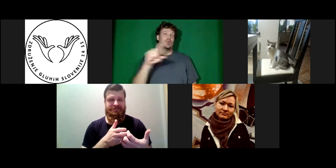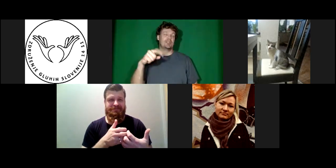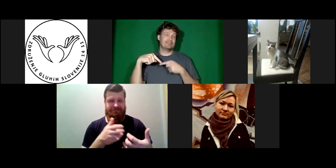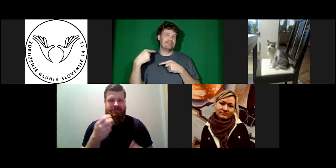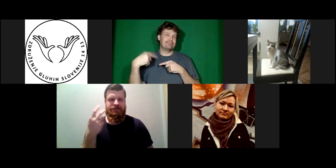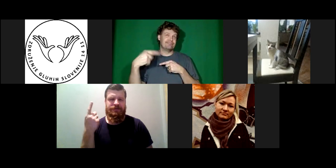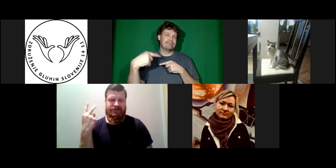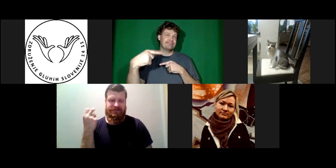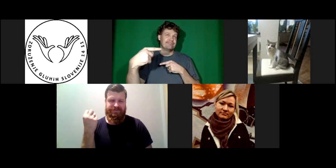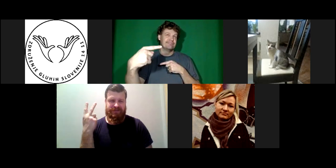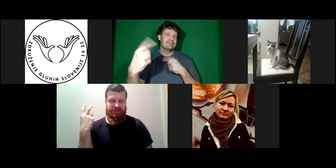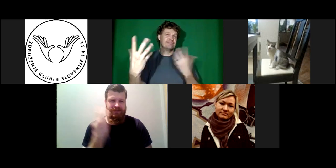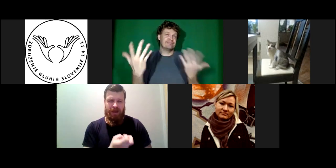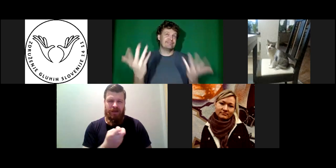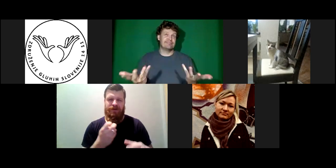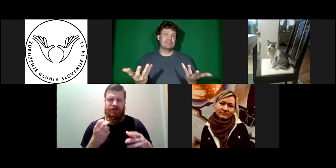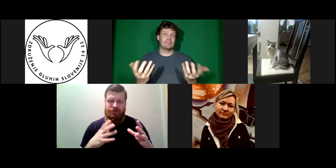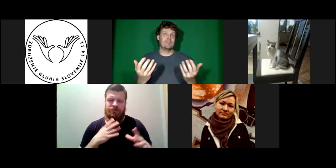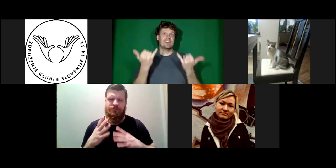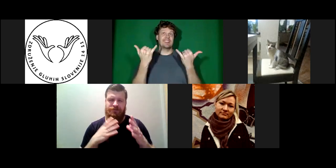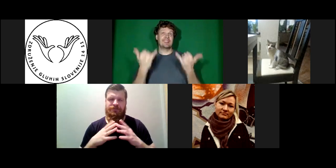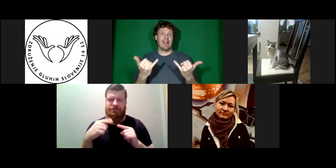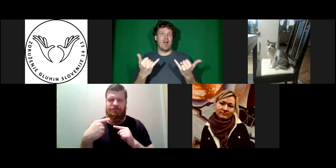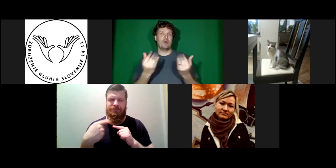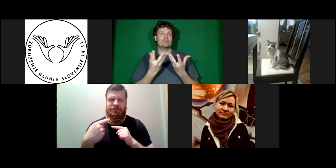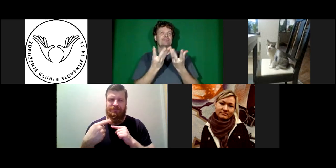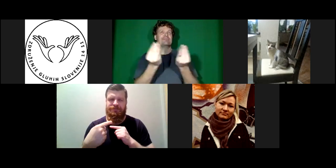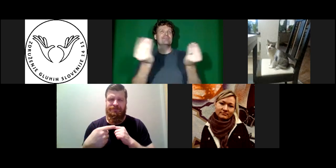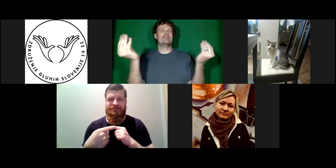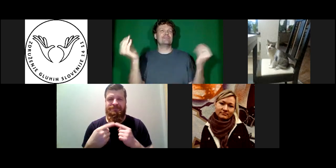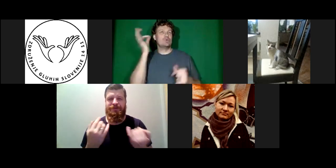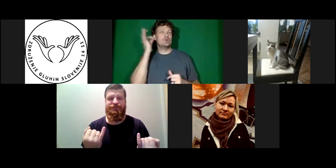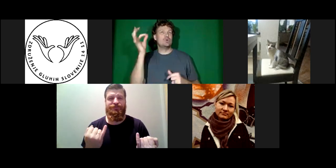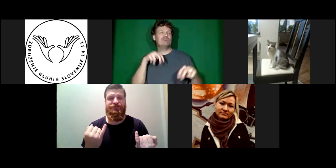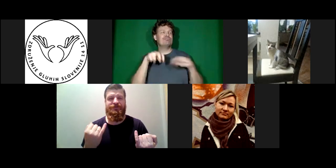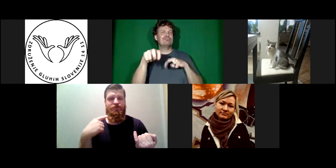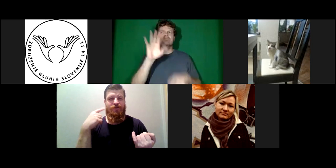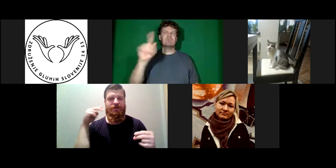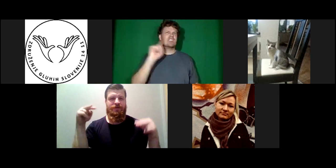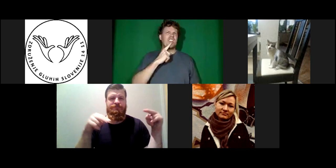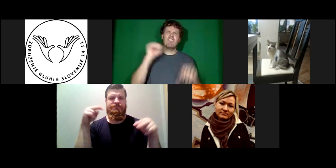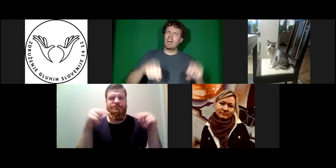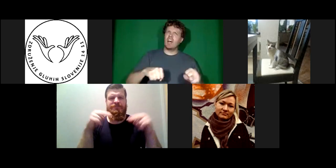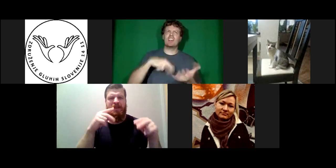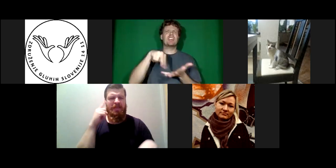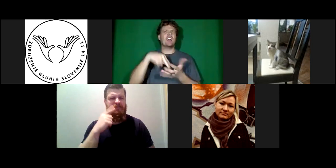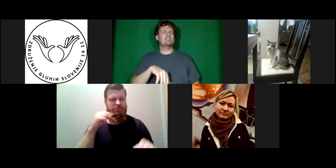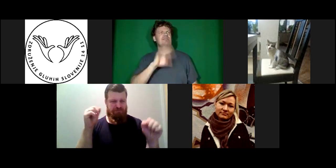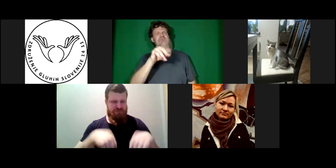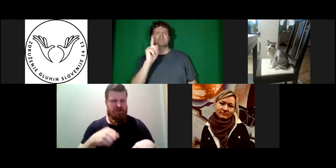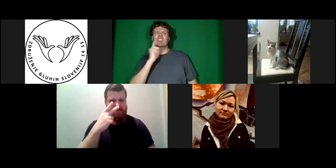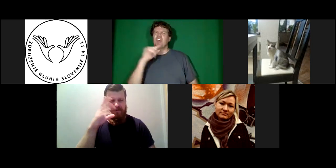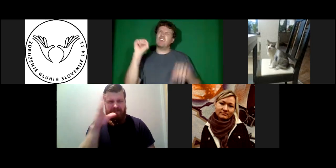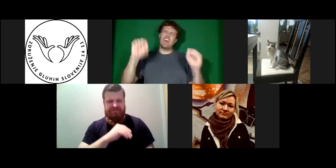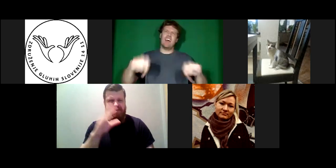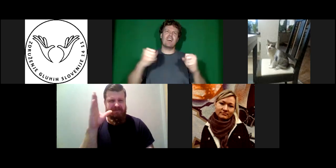175 centimeters, but after weeks and weeks, and my dance partner was much smaller than I, but